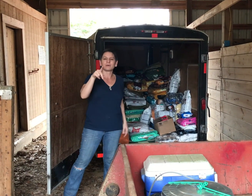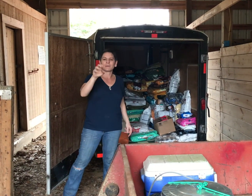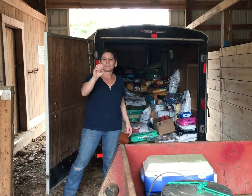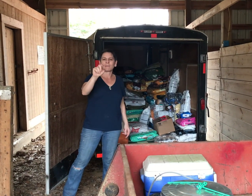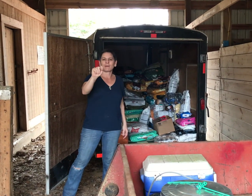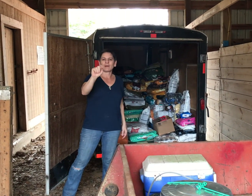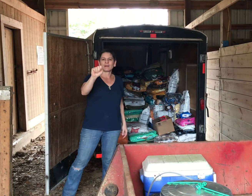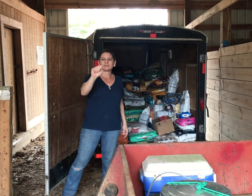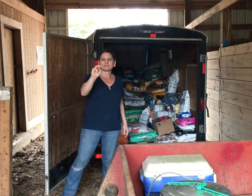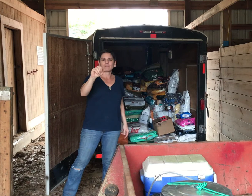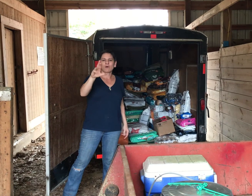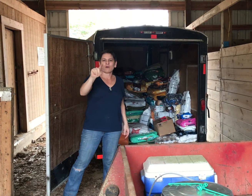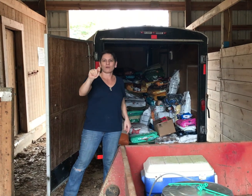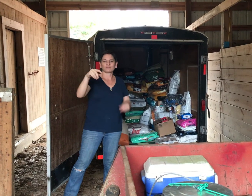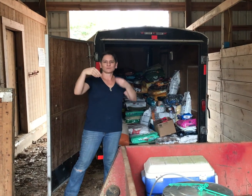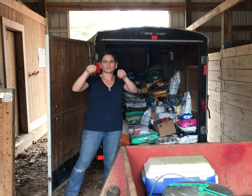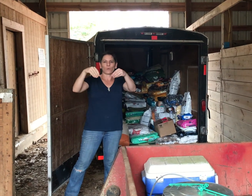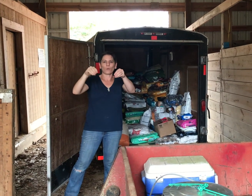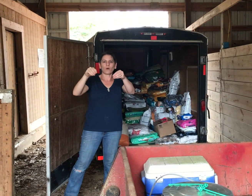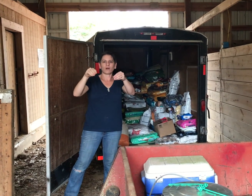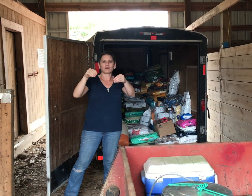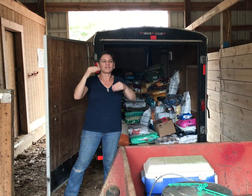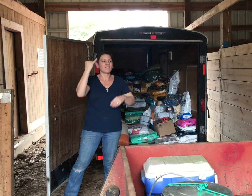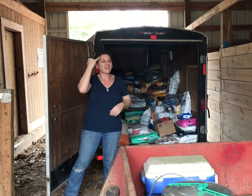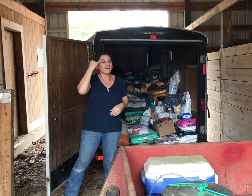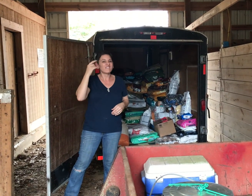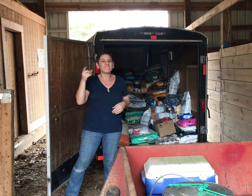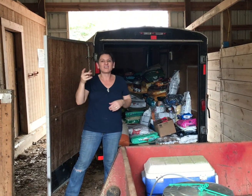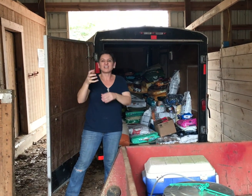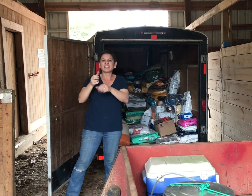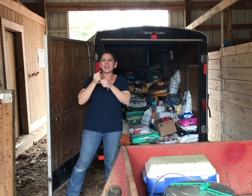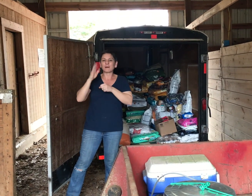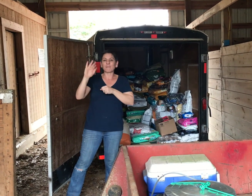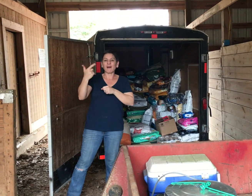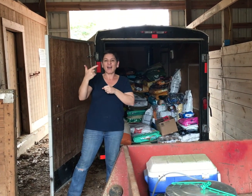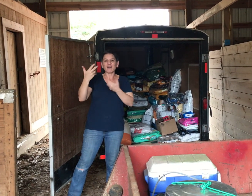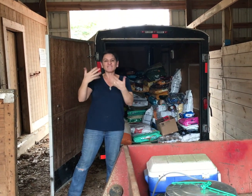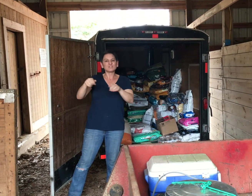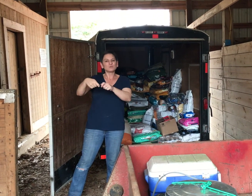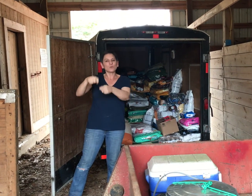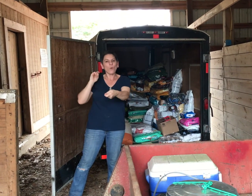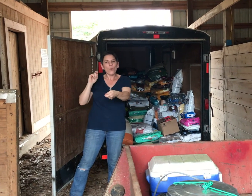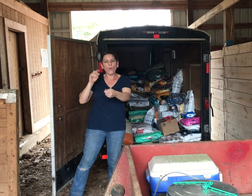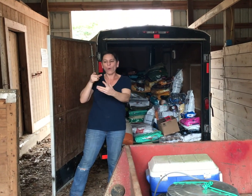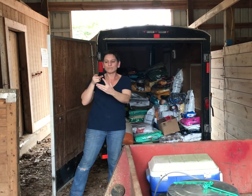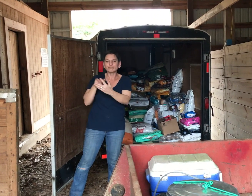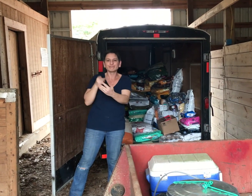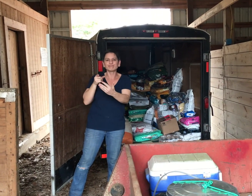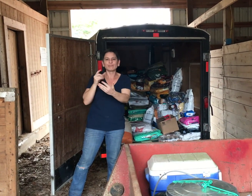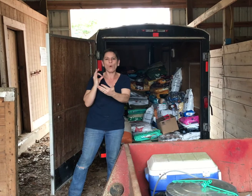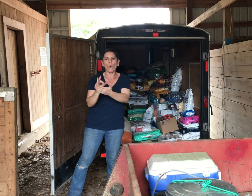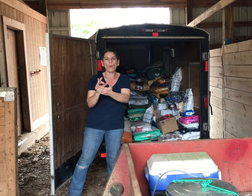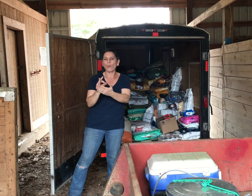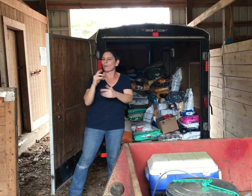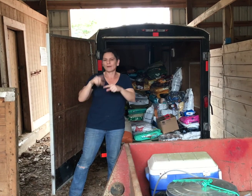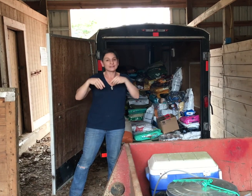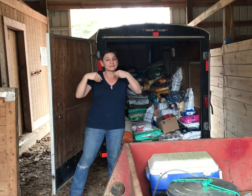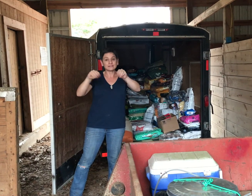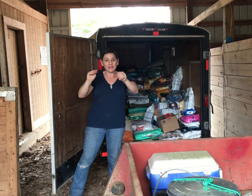get our dog food from PetSmart. When PetSmart receives a bag that's already torn or has a